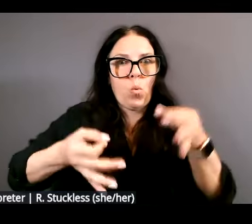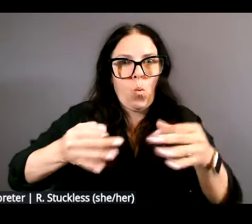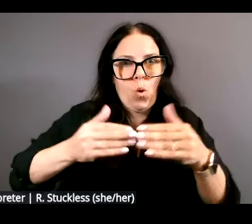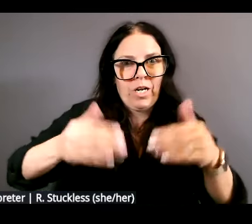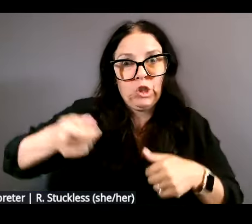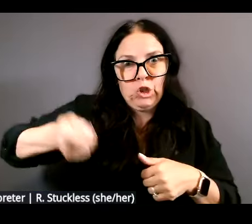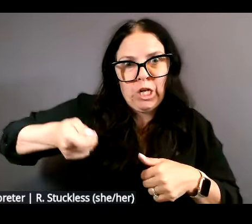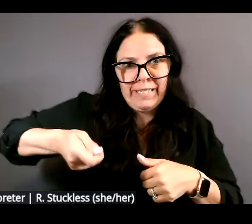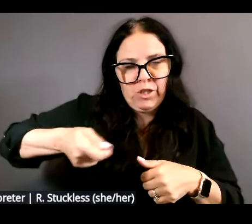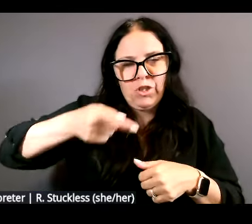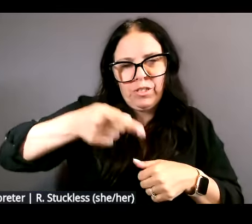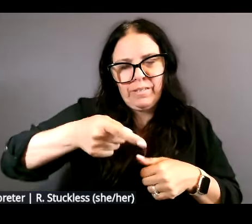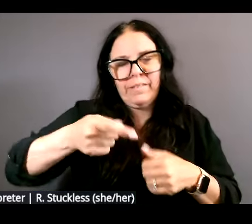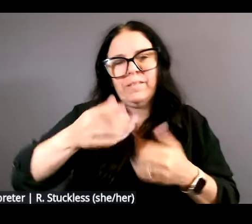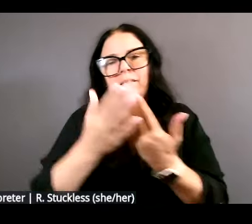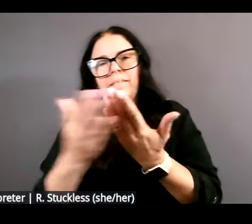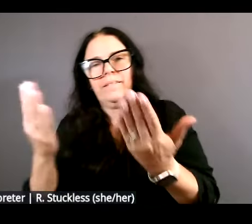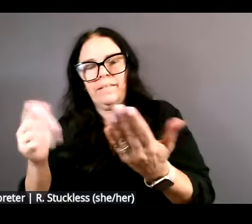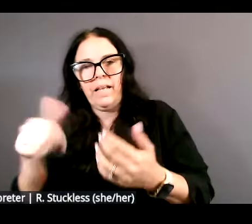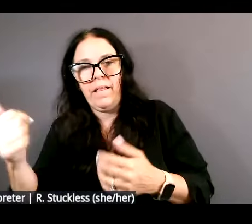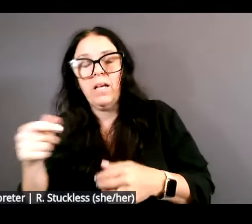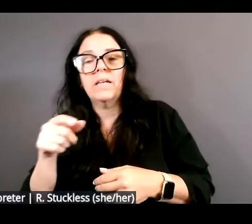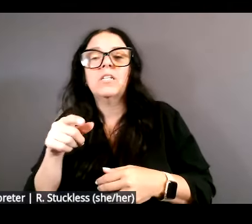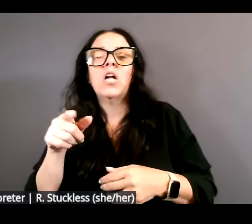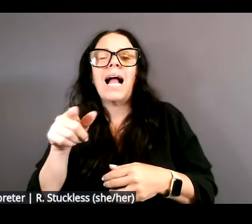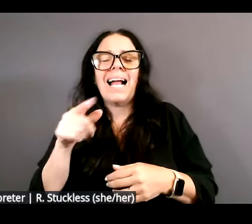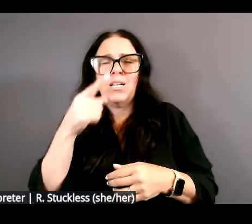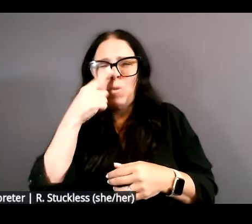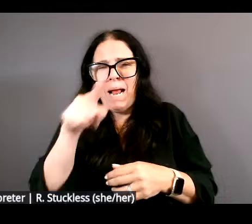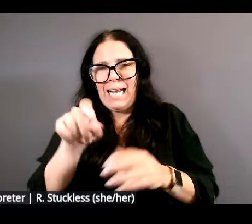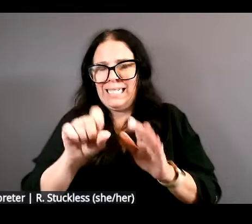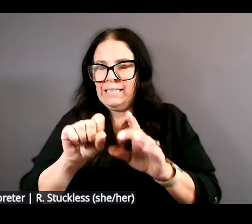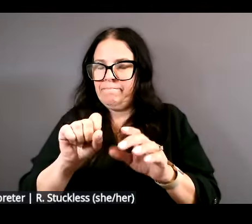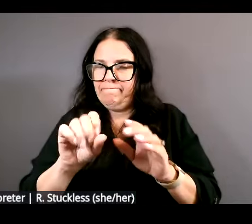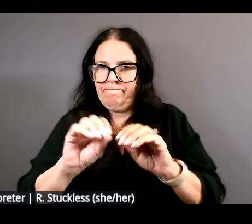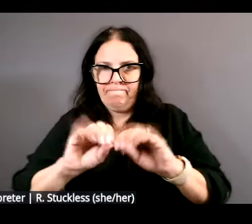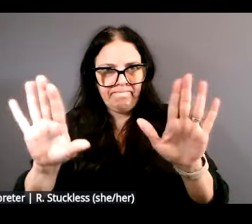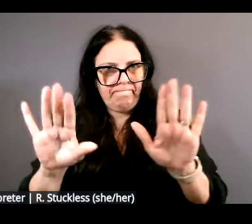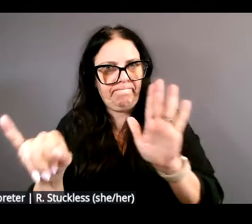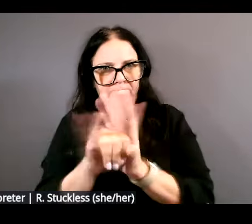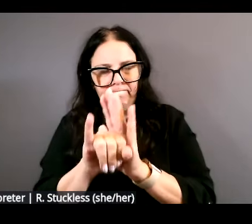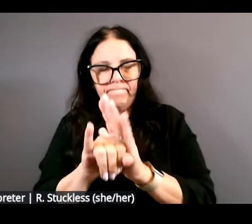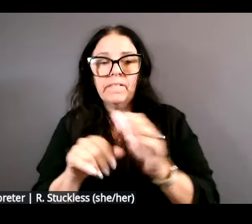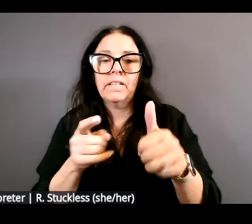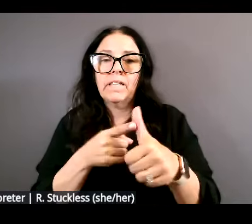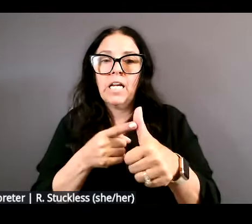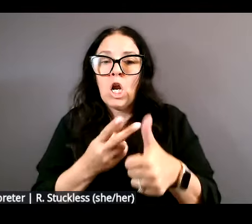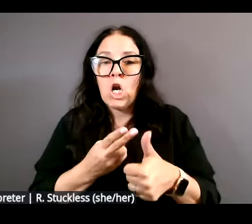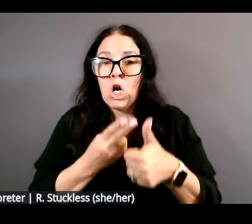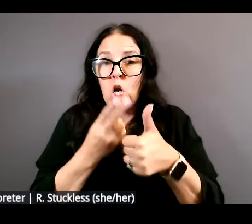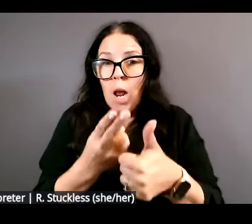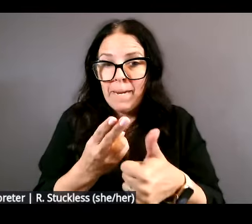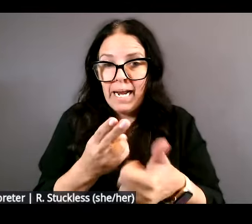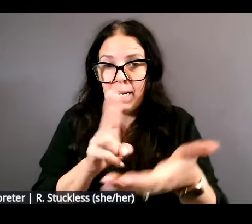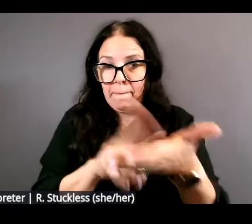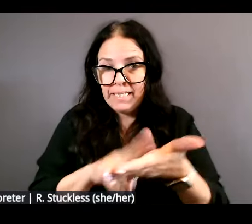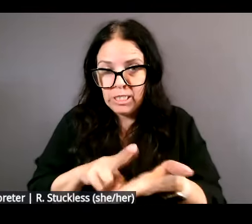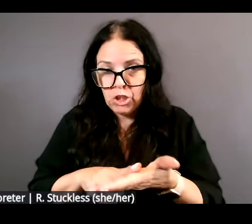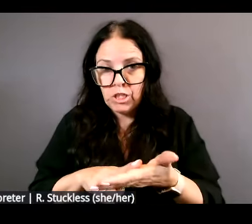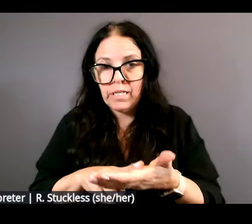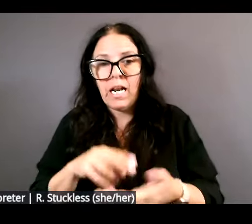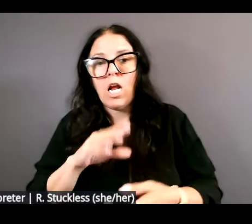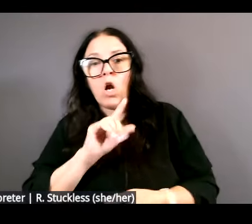difference between a nominating petition, a qualifying petition, and how nominating petitions can be partisan and nonpartisan,